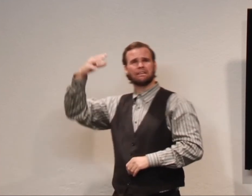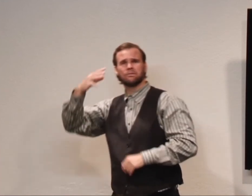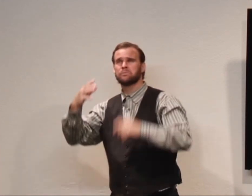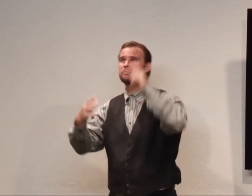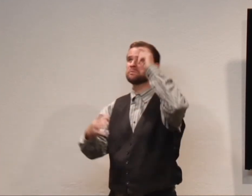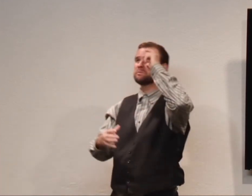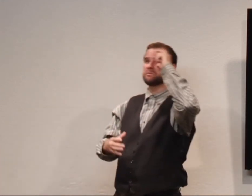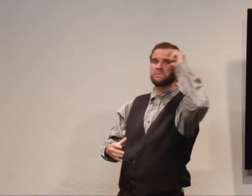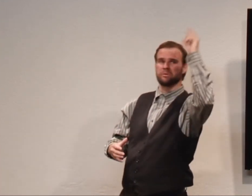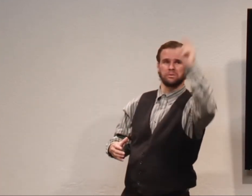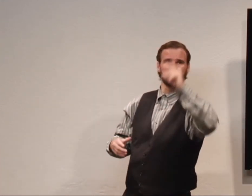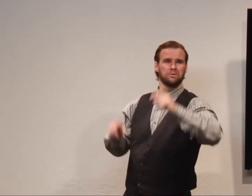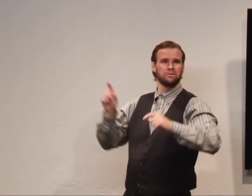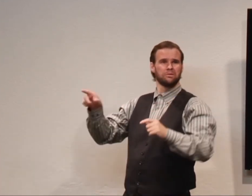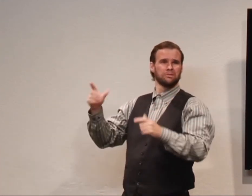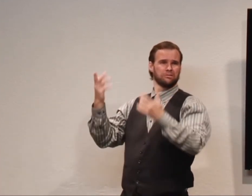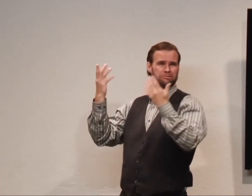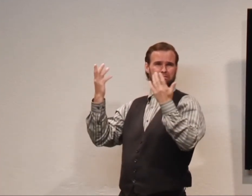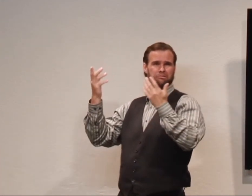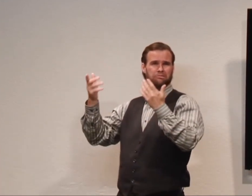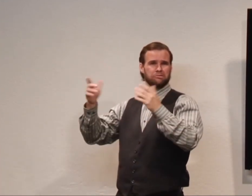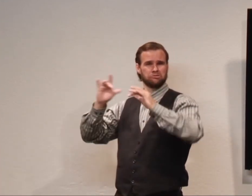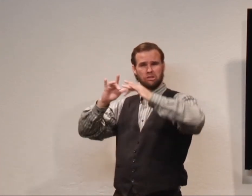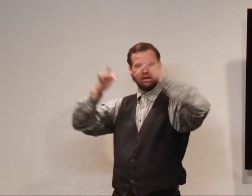or of the moon to shine in it,